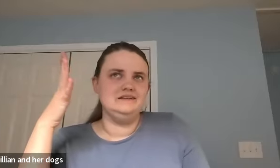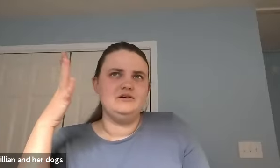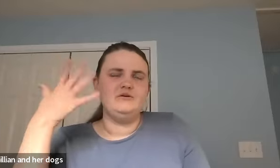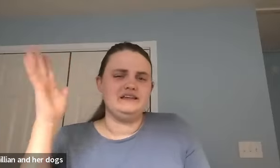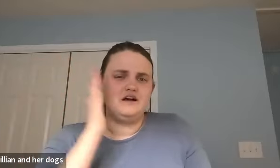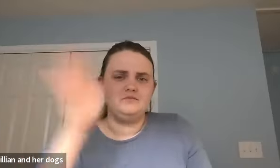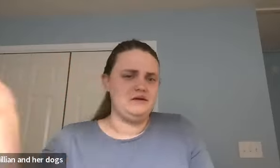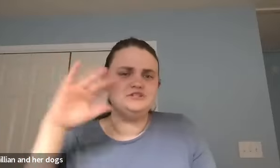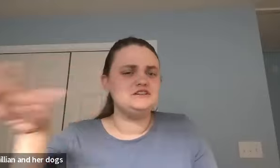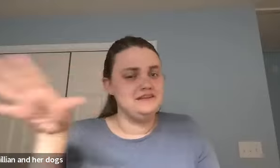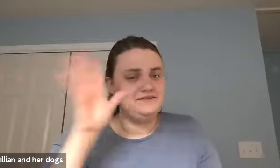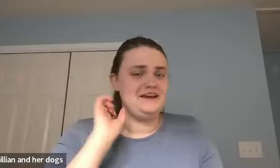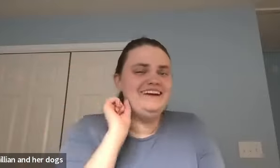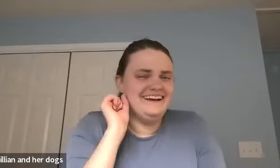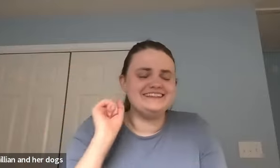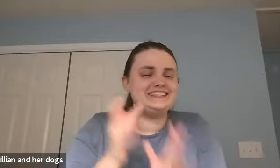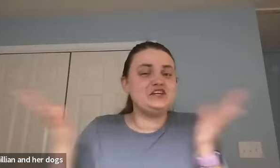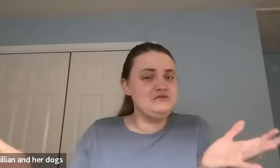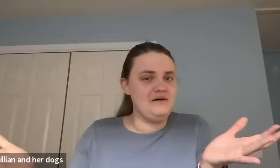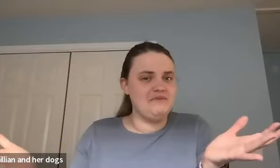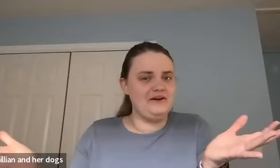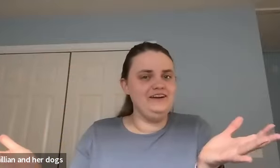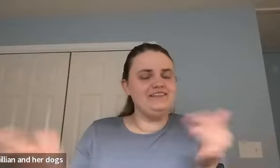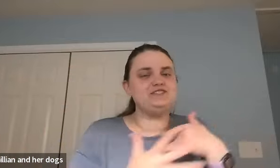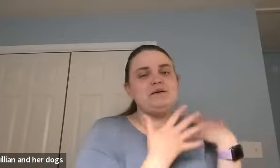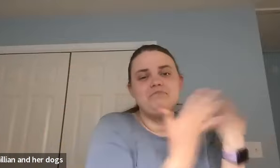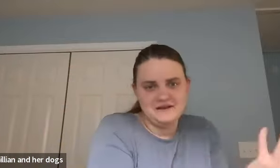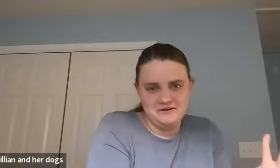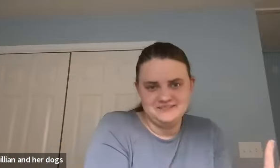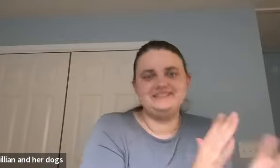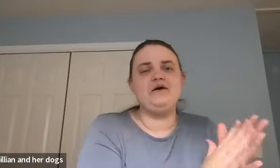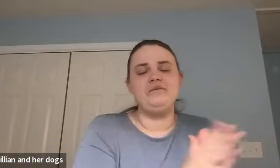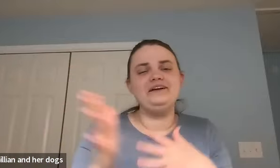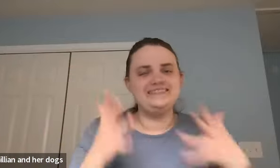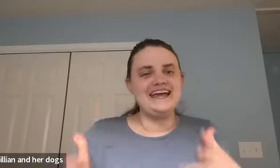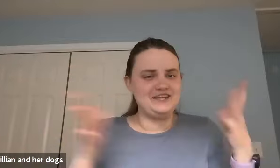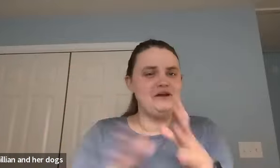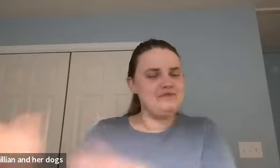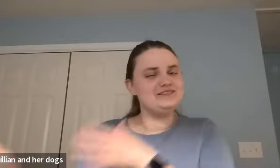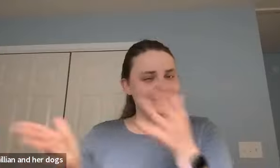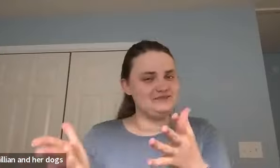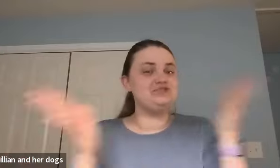oh, that gets complicated. We're just going to leave it there because it's a cucumber that's been pickled. So we're going to say cucumber is a vegetable. So